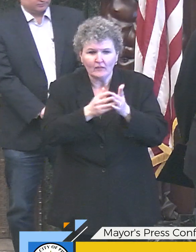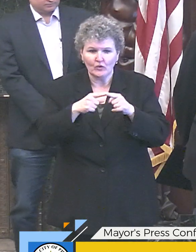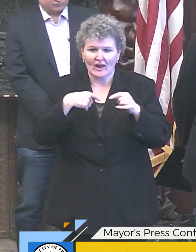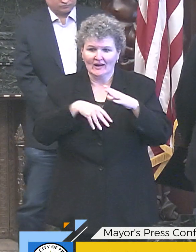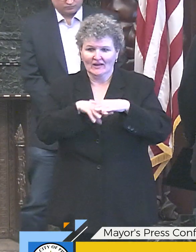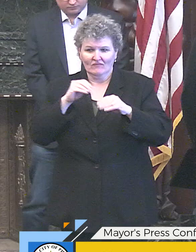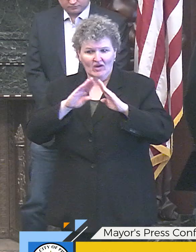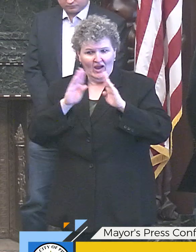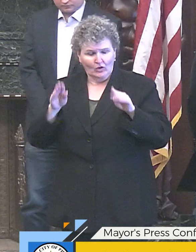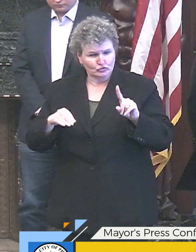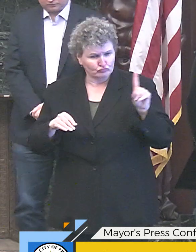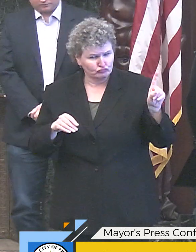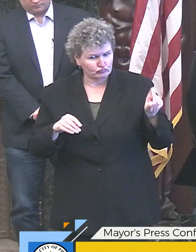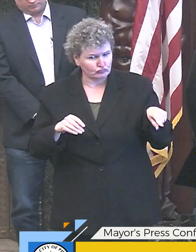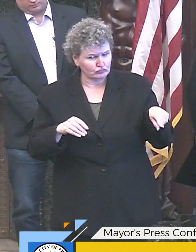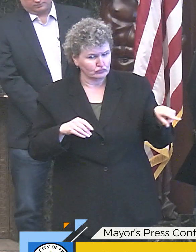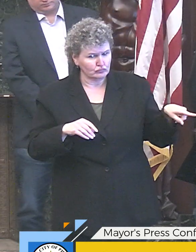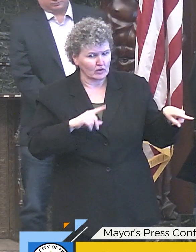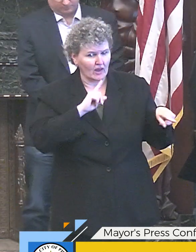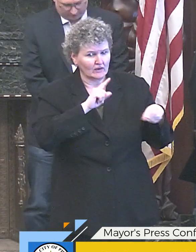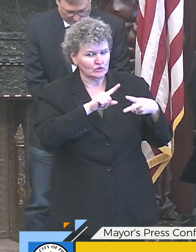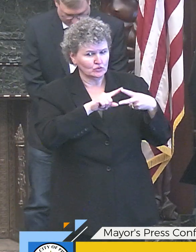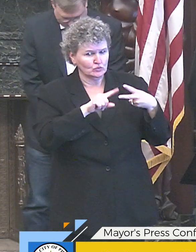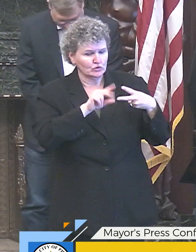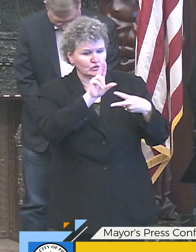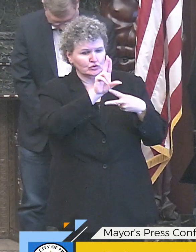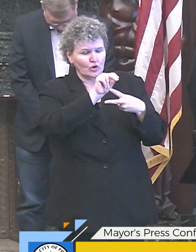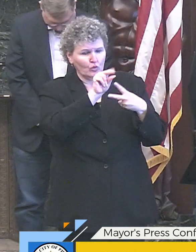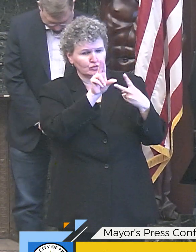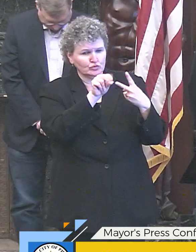So the answer to both is no.